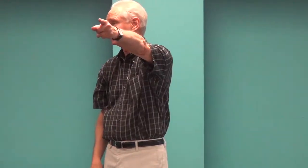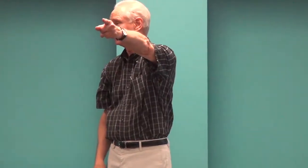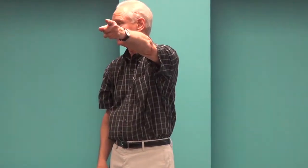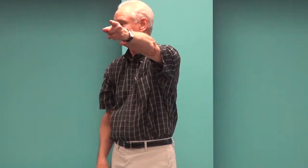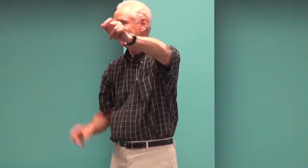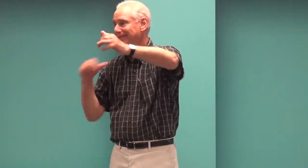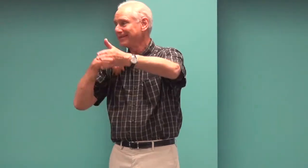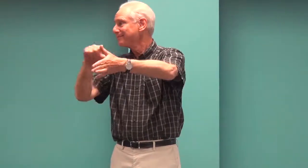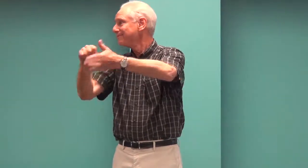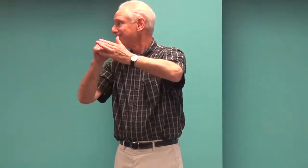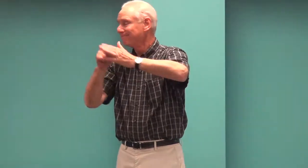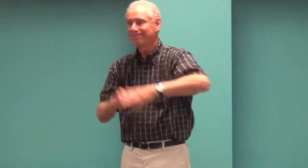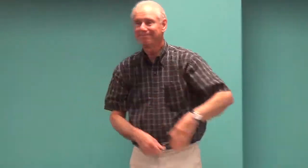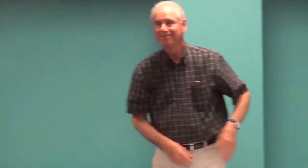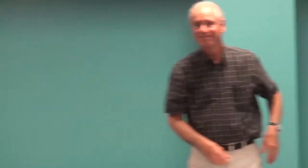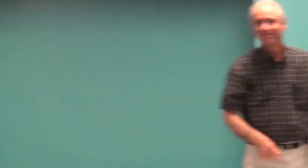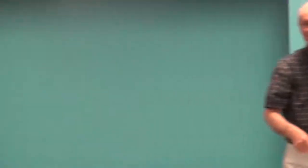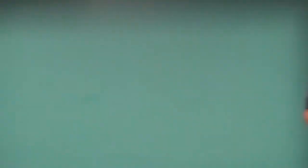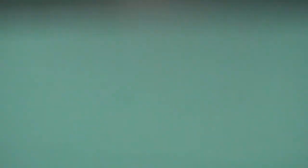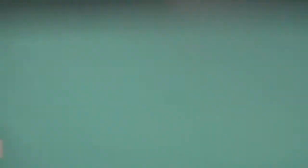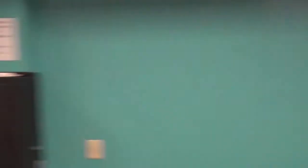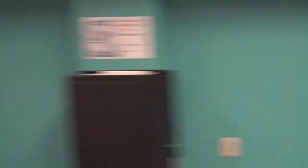What man stepped into the same river twice? Excuse me.